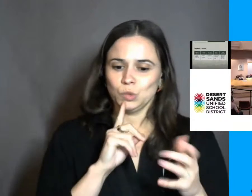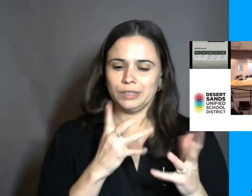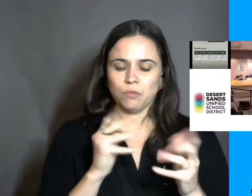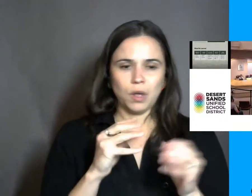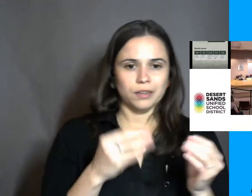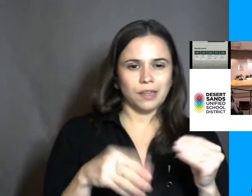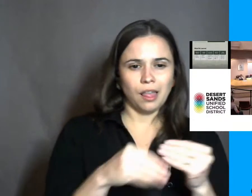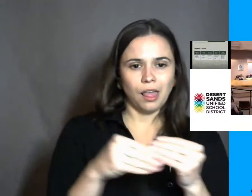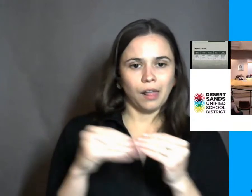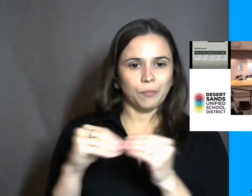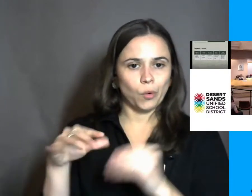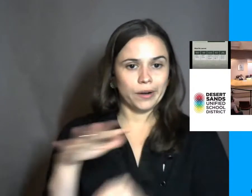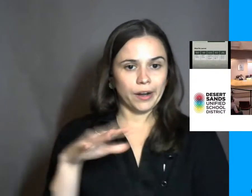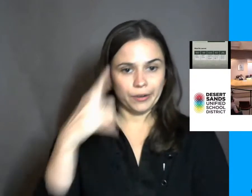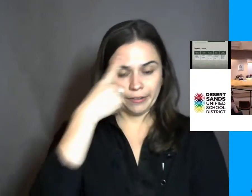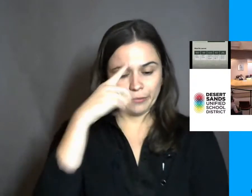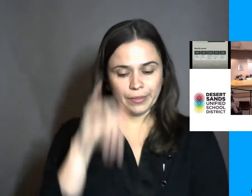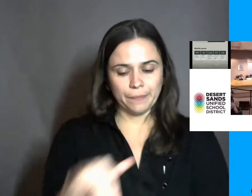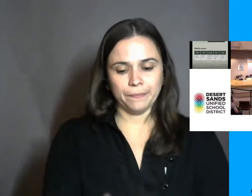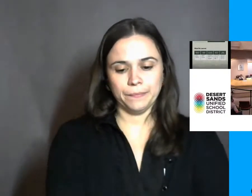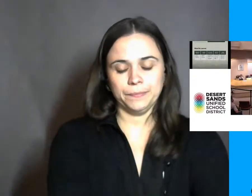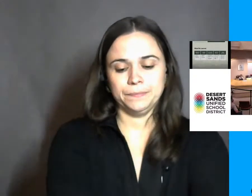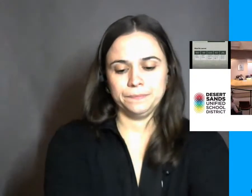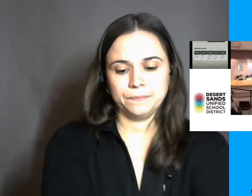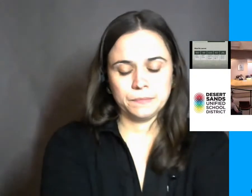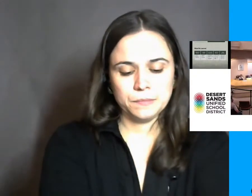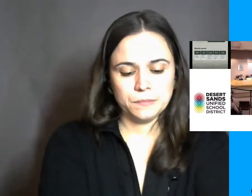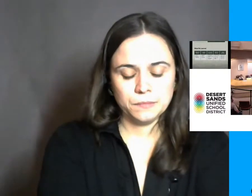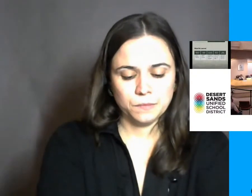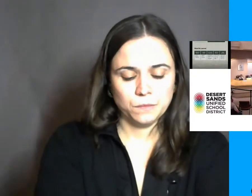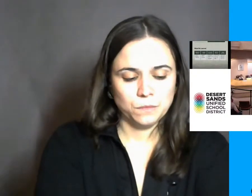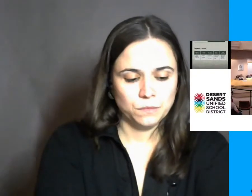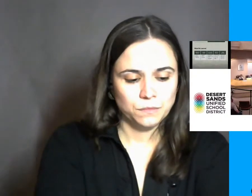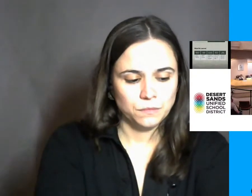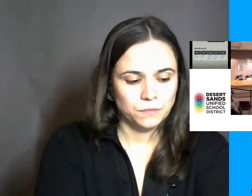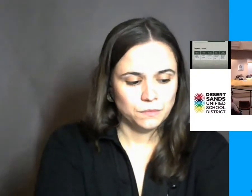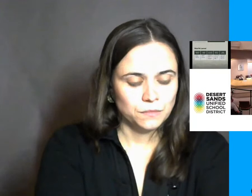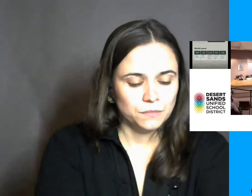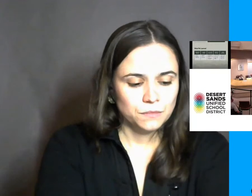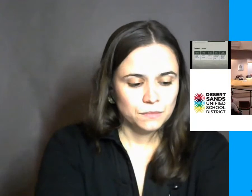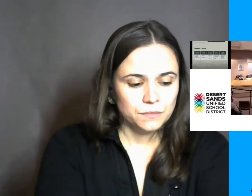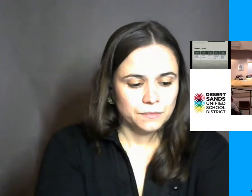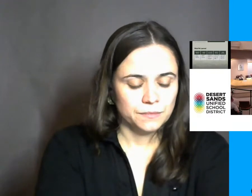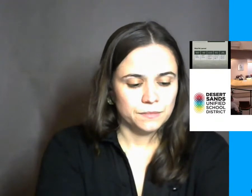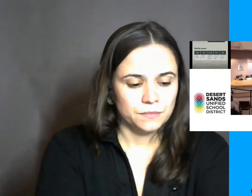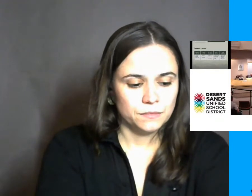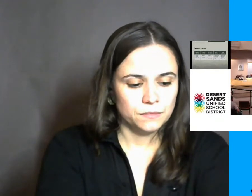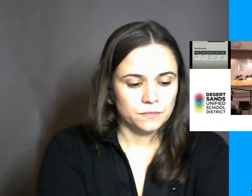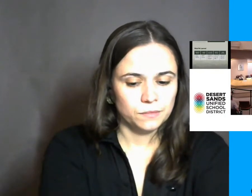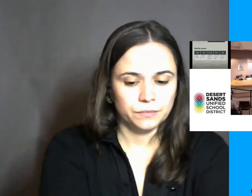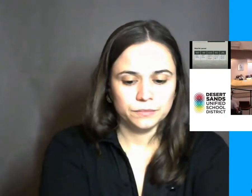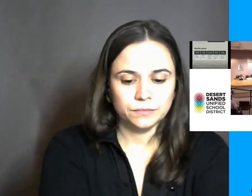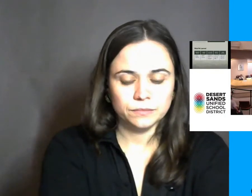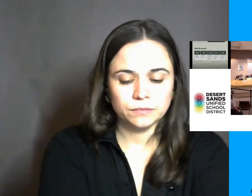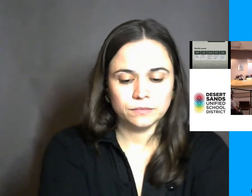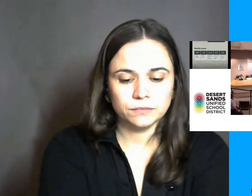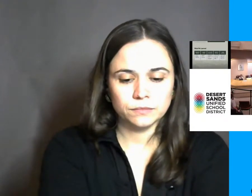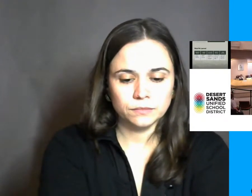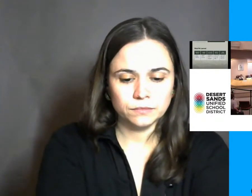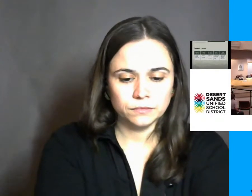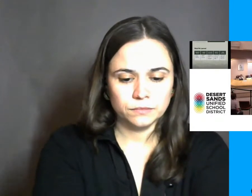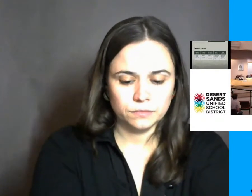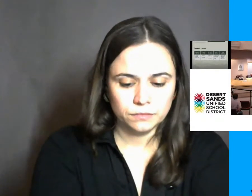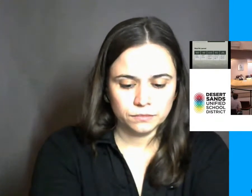of incorporating your large format displays. And now what we see is a need for, in some spaces,